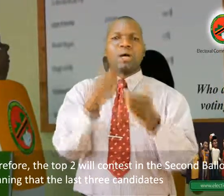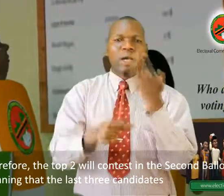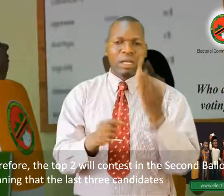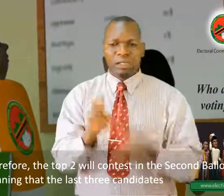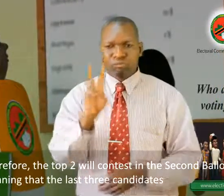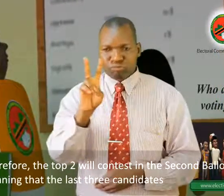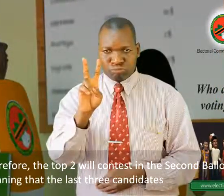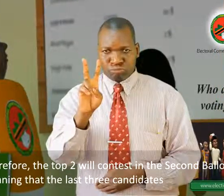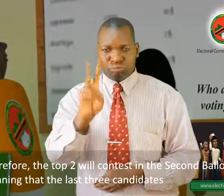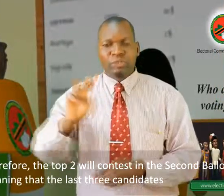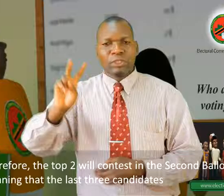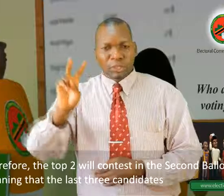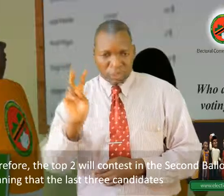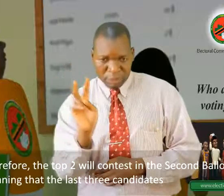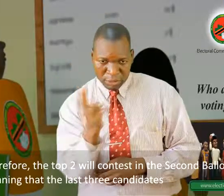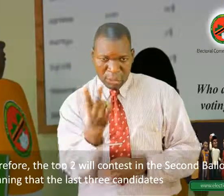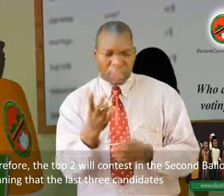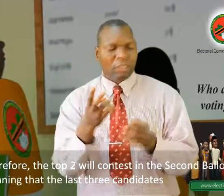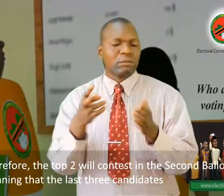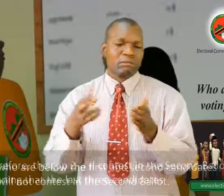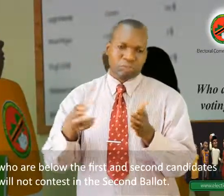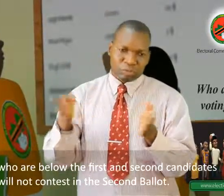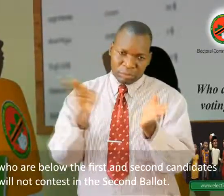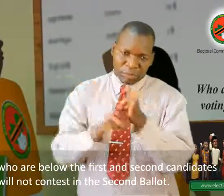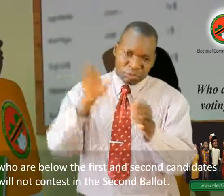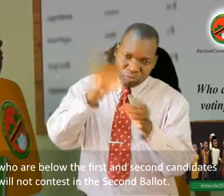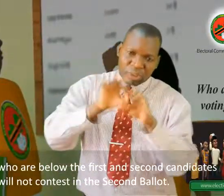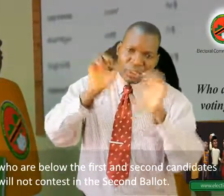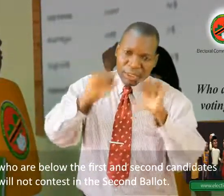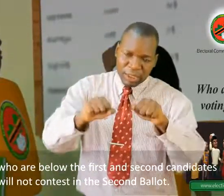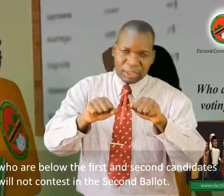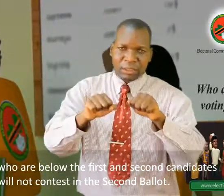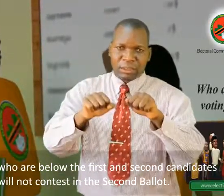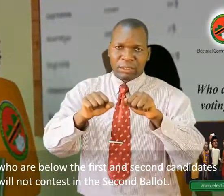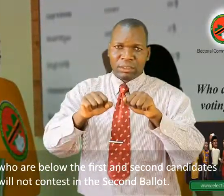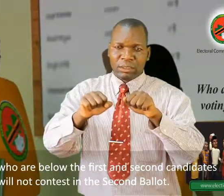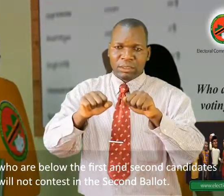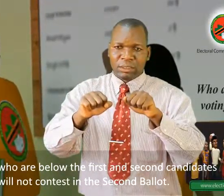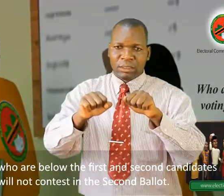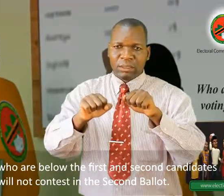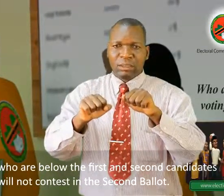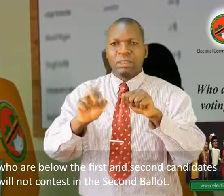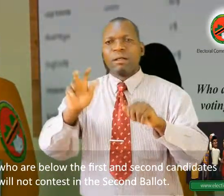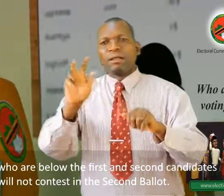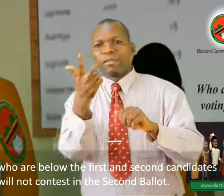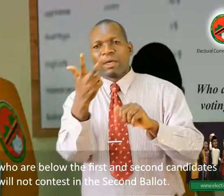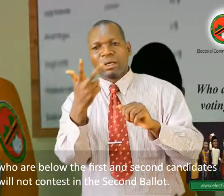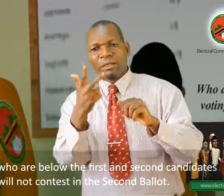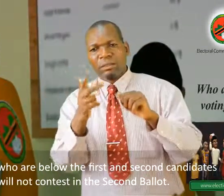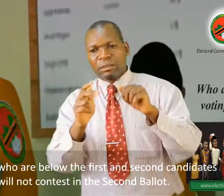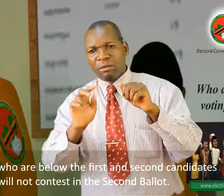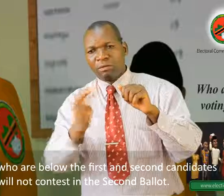in the second ballot, meaning that the last 3 candidates who are below the first and second candidates will not contest in the second